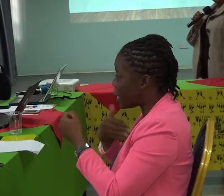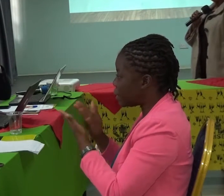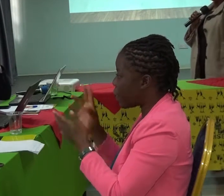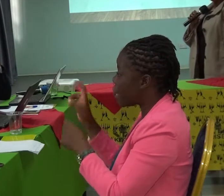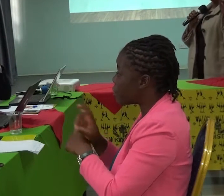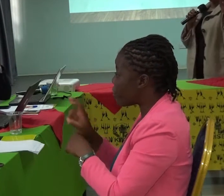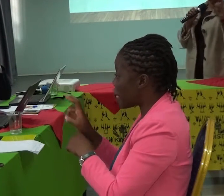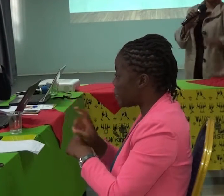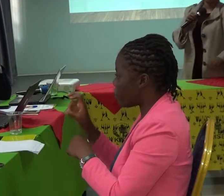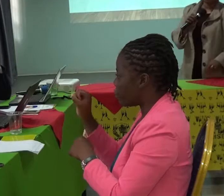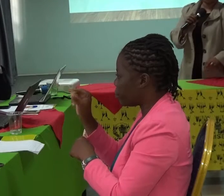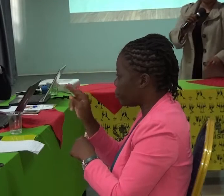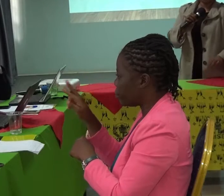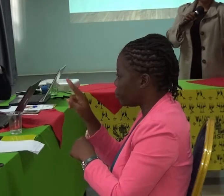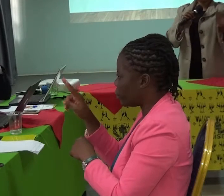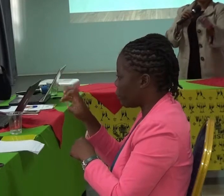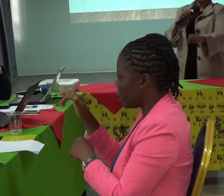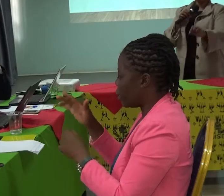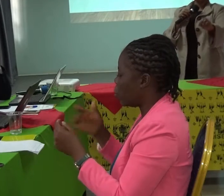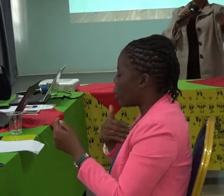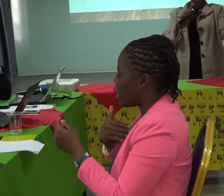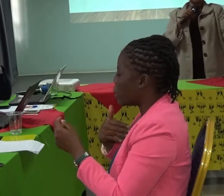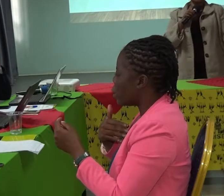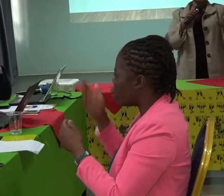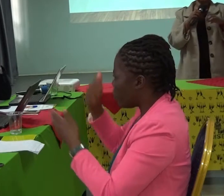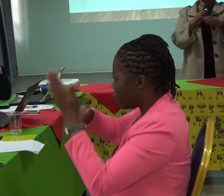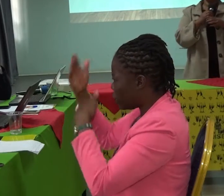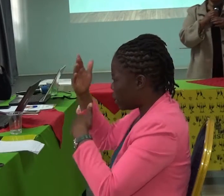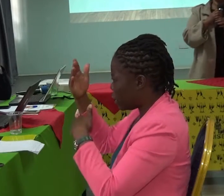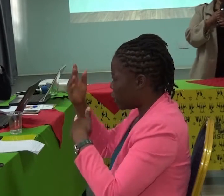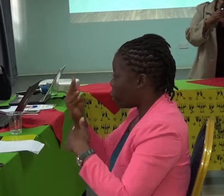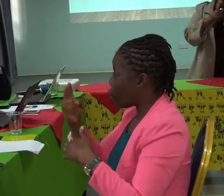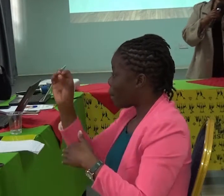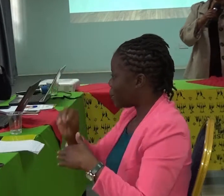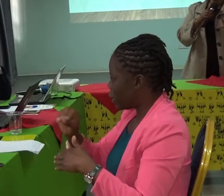a reflection of only 4%. In the study we did for Tibet,